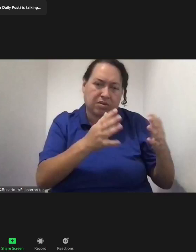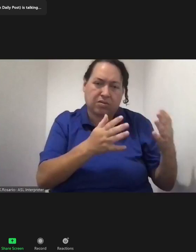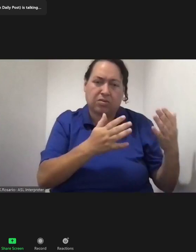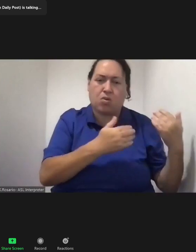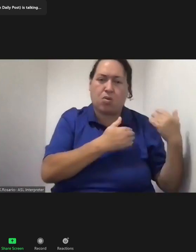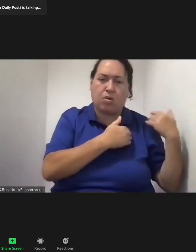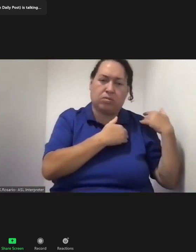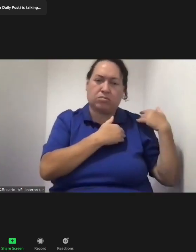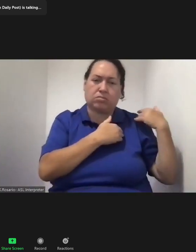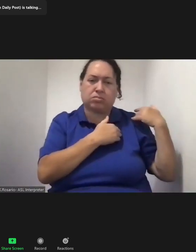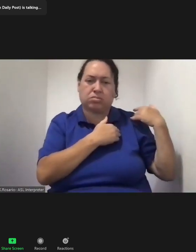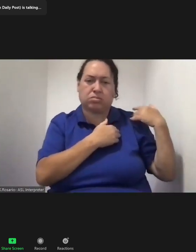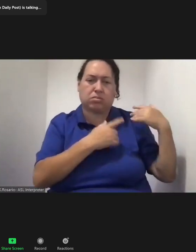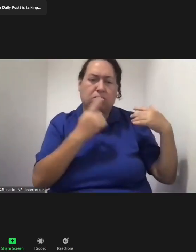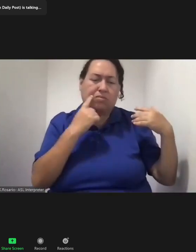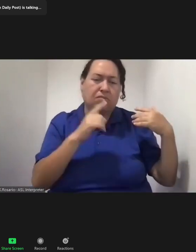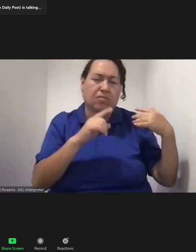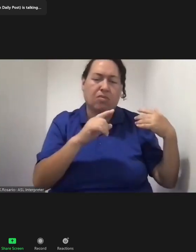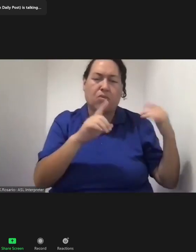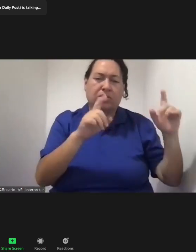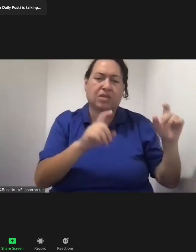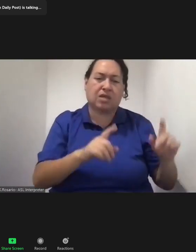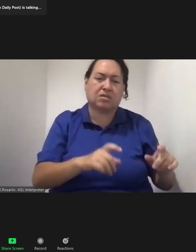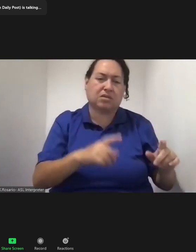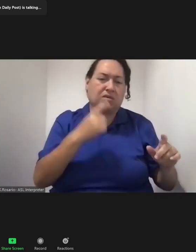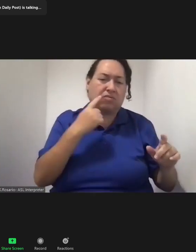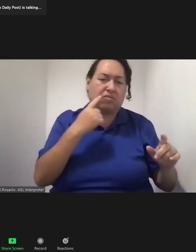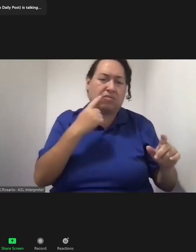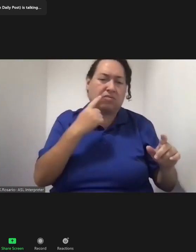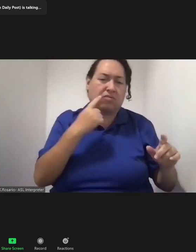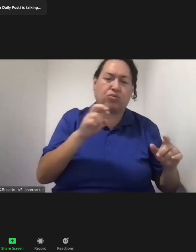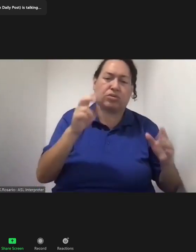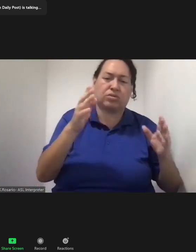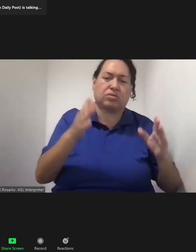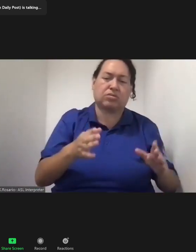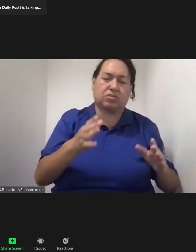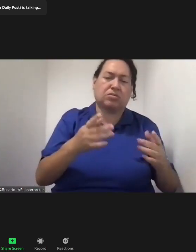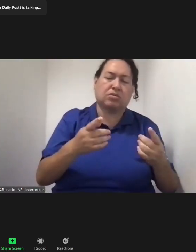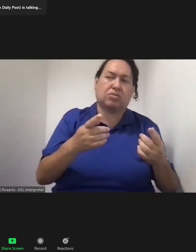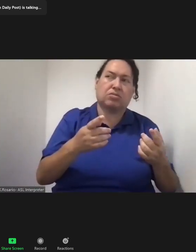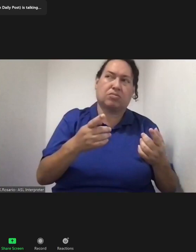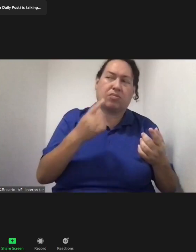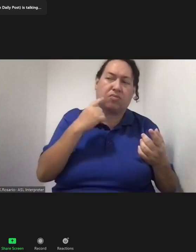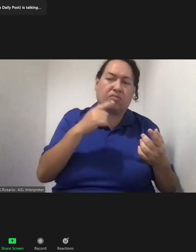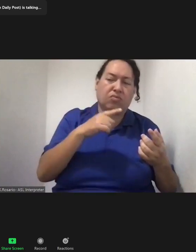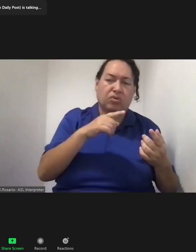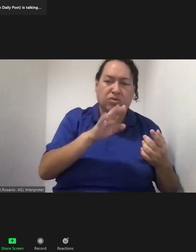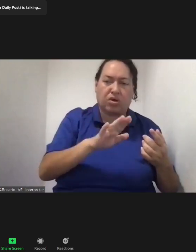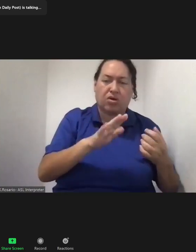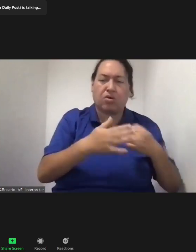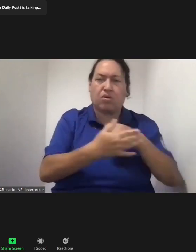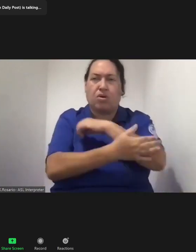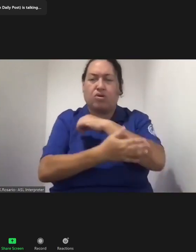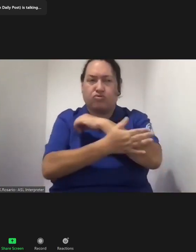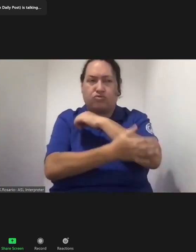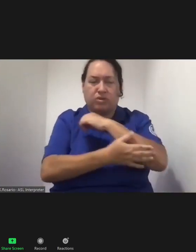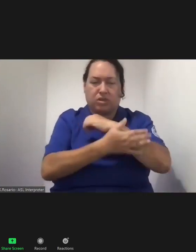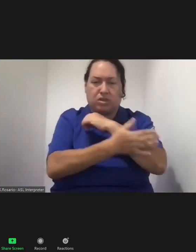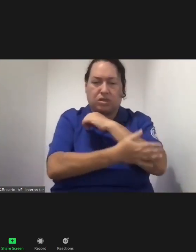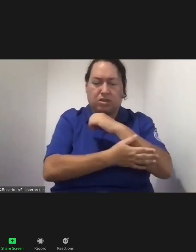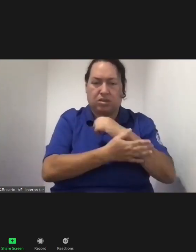of COVID testing for tourists returning to their country of origin?